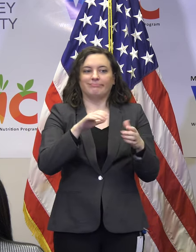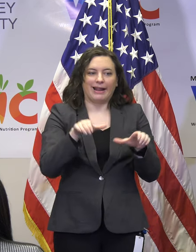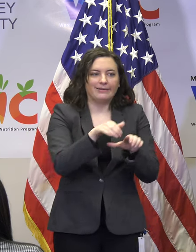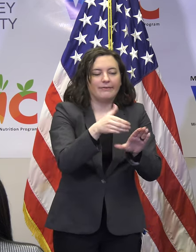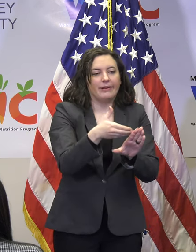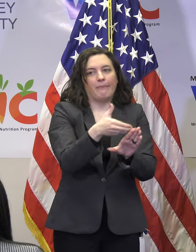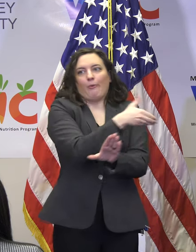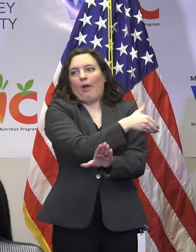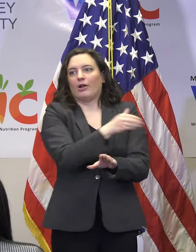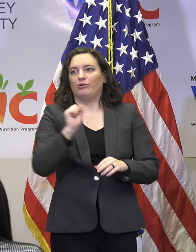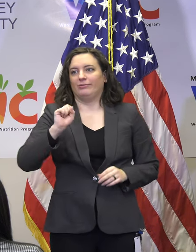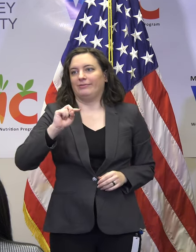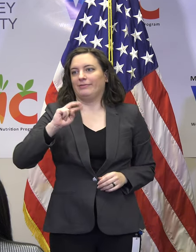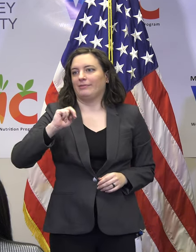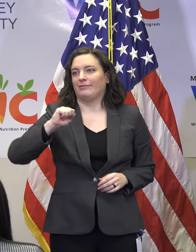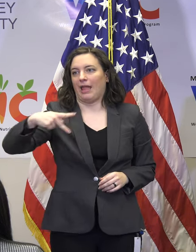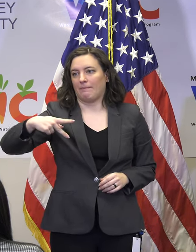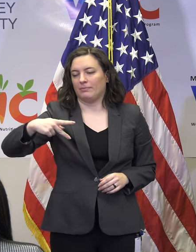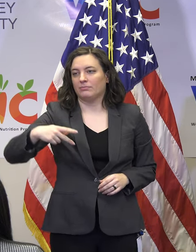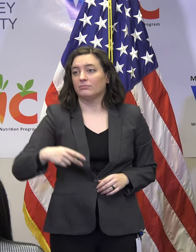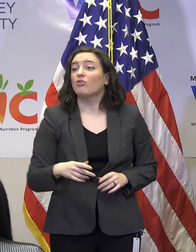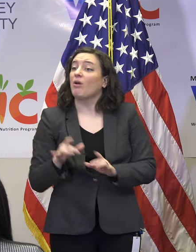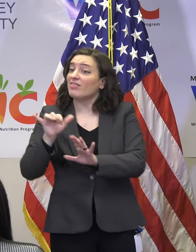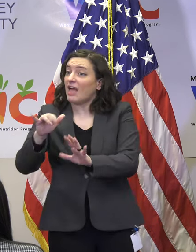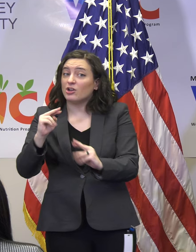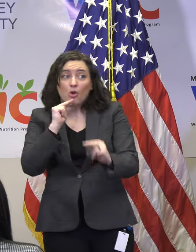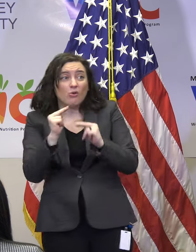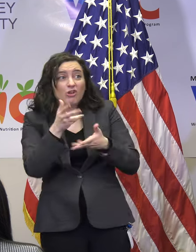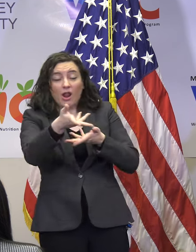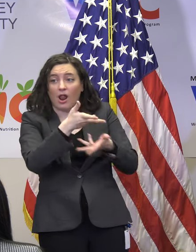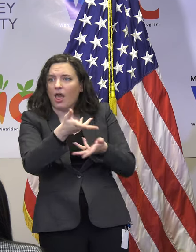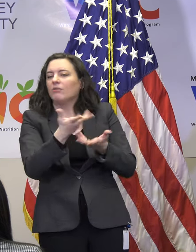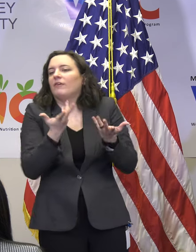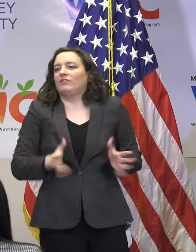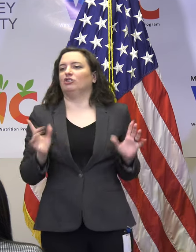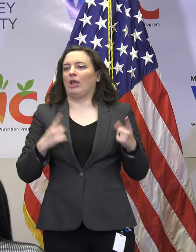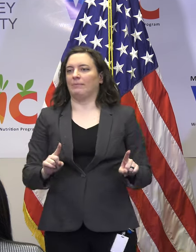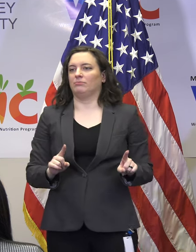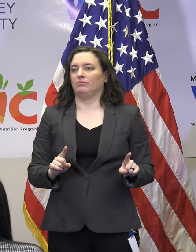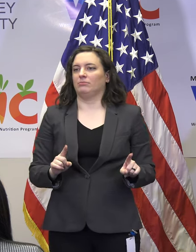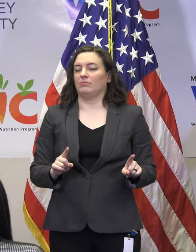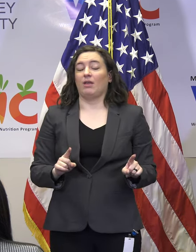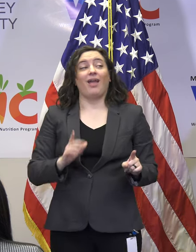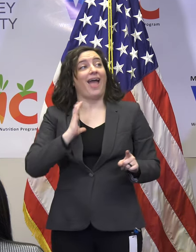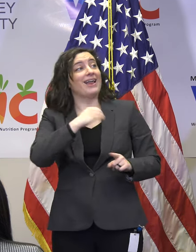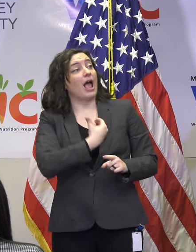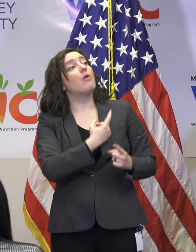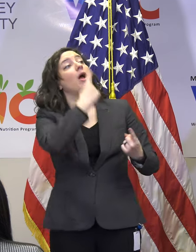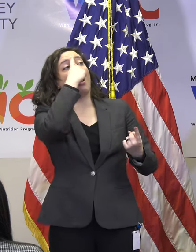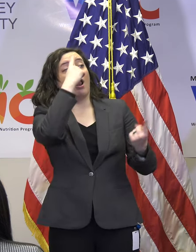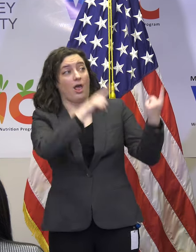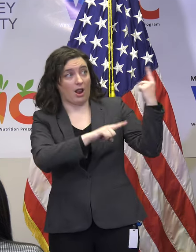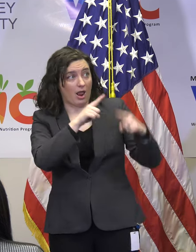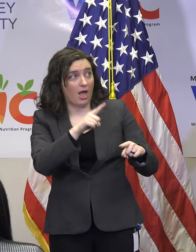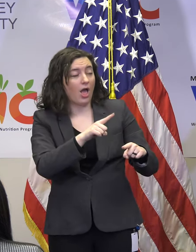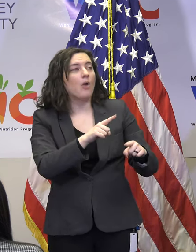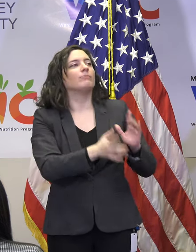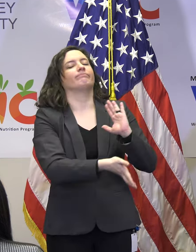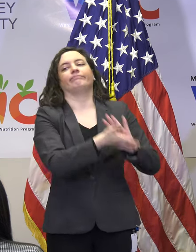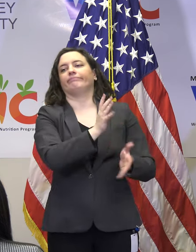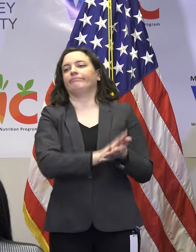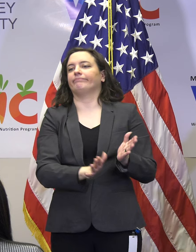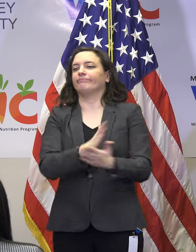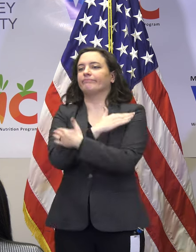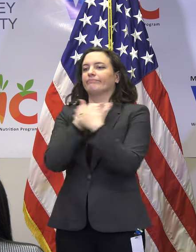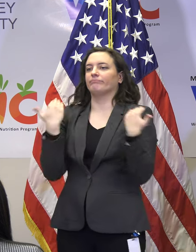So that negotiation's already taken place. And the deal and the understanding was, well, this is it. This is all we're going to do in that space. So